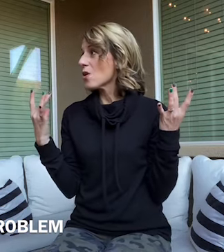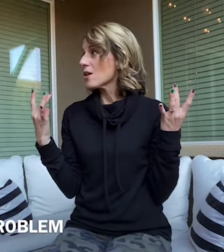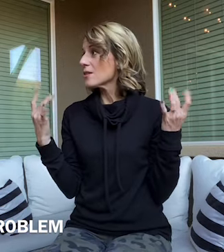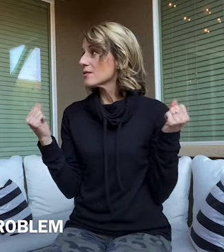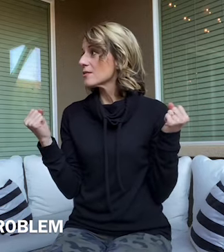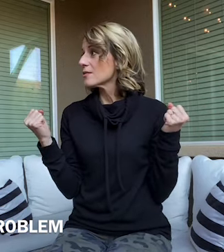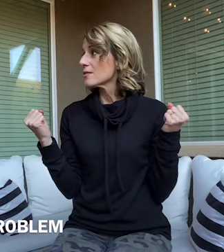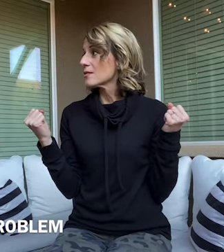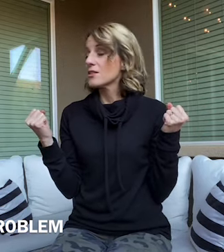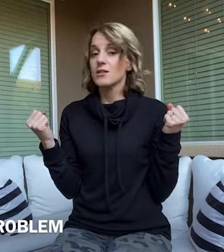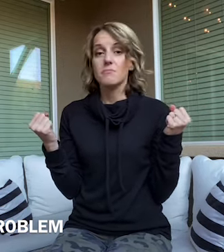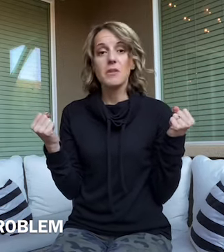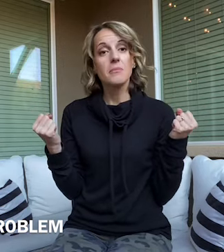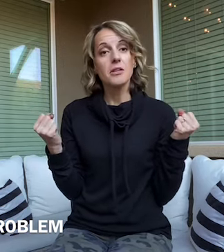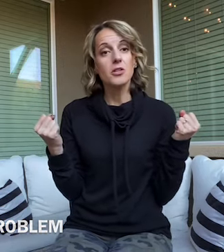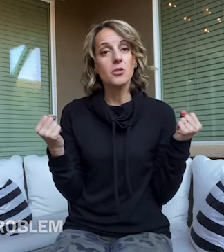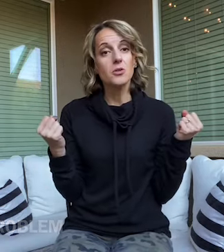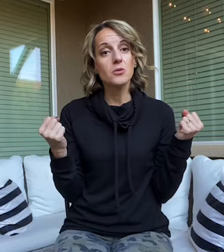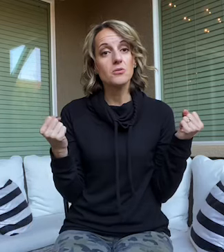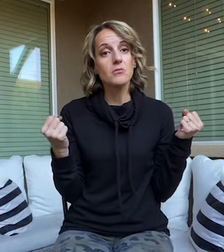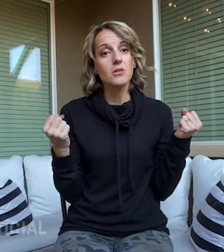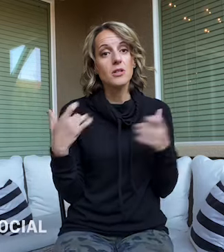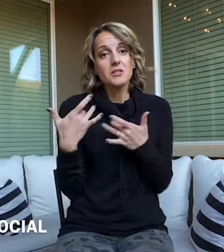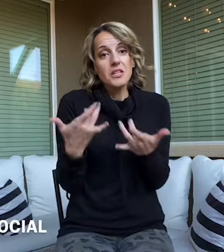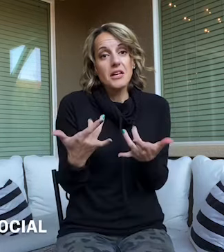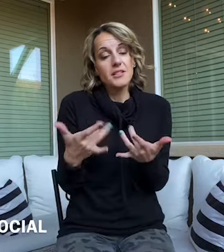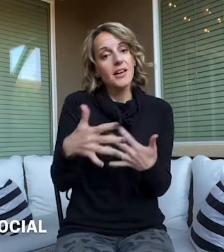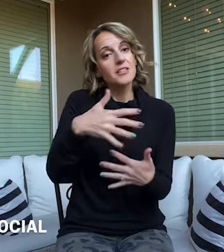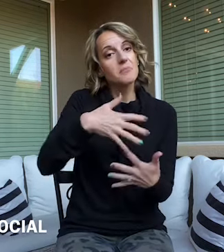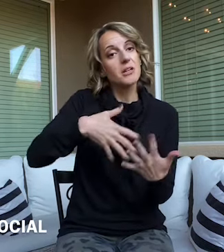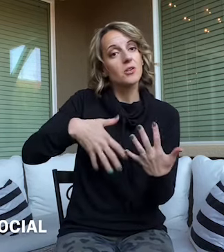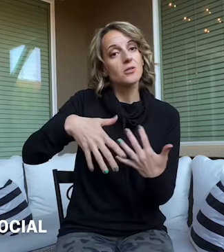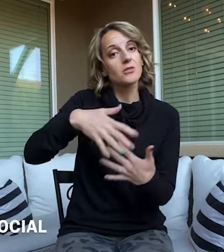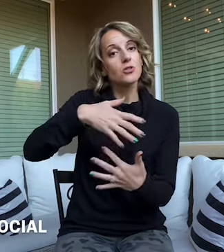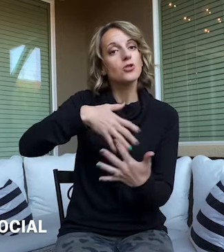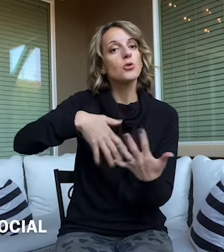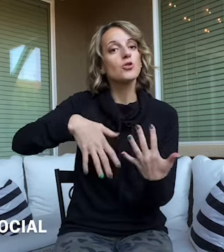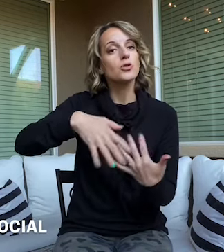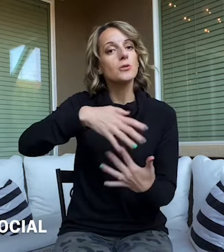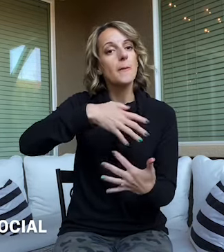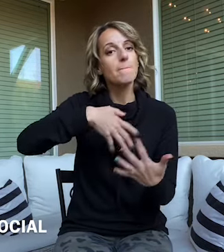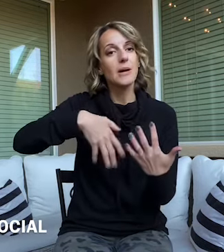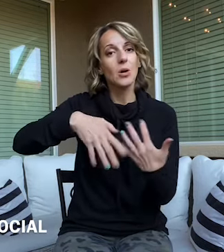Or maybe you tend to like to mingle. You're social. Mingle.